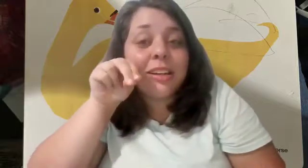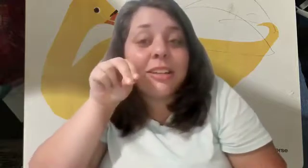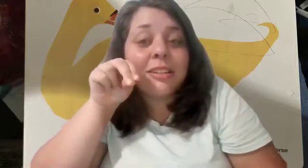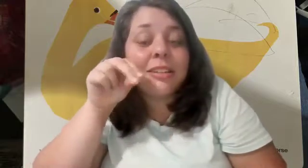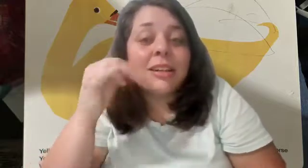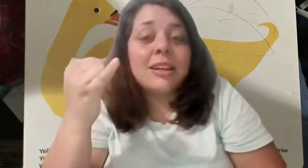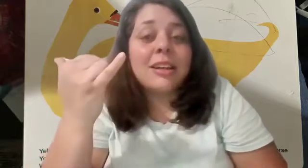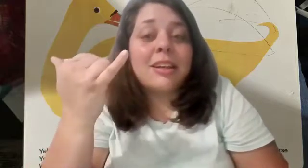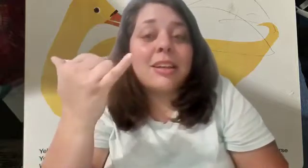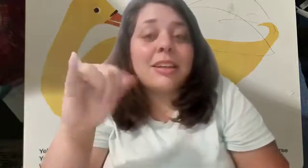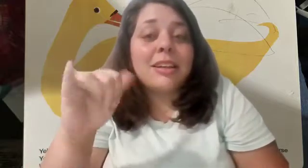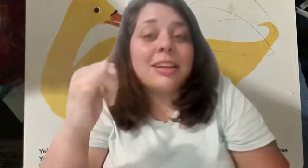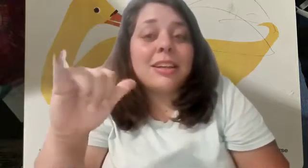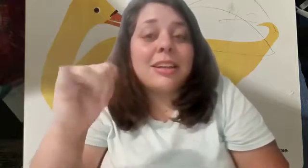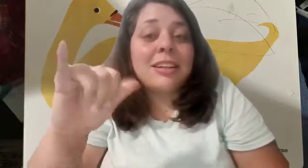duck.